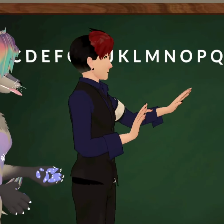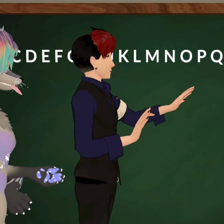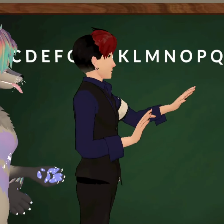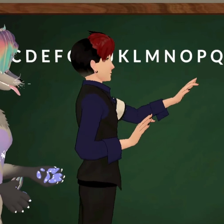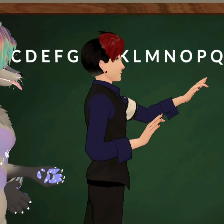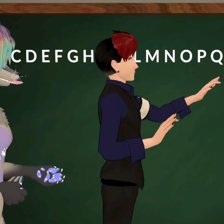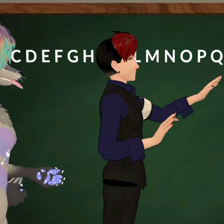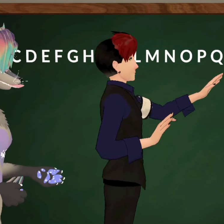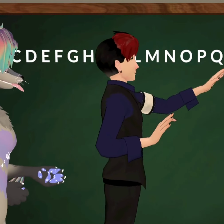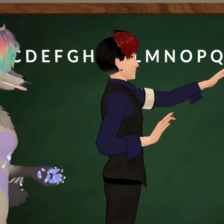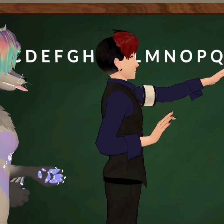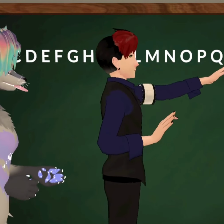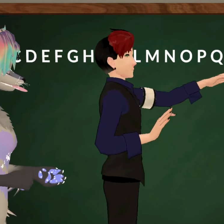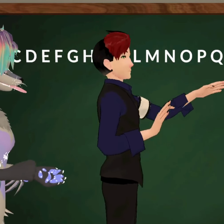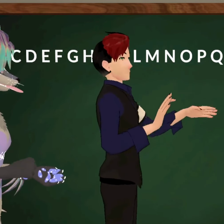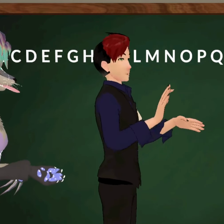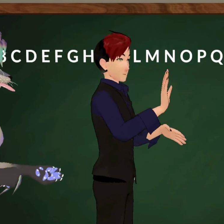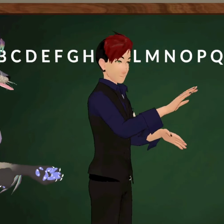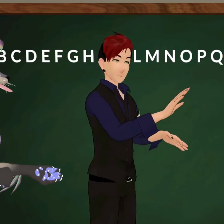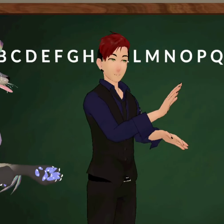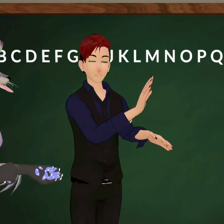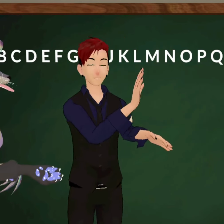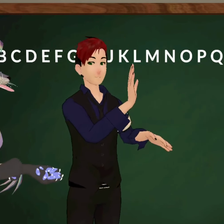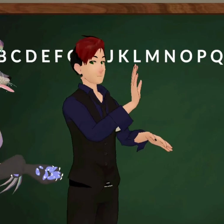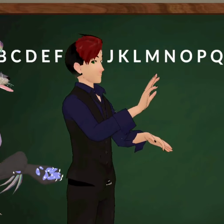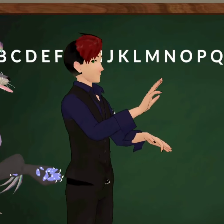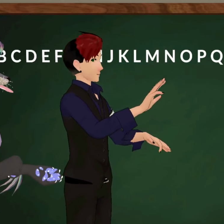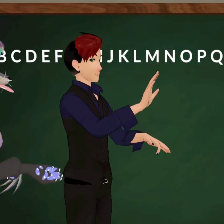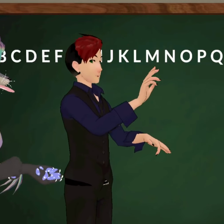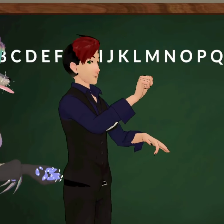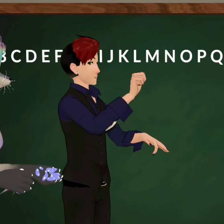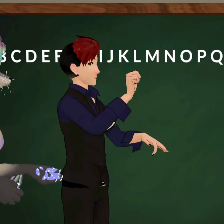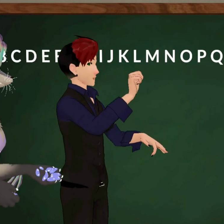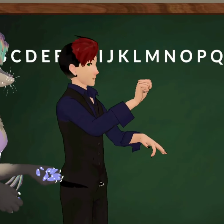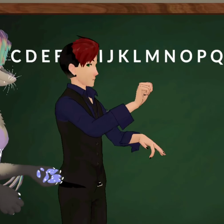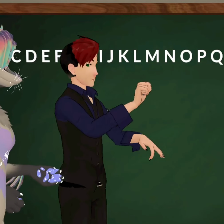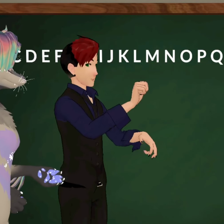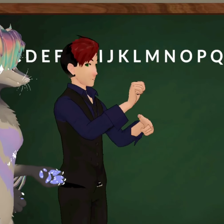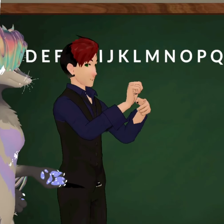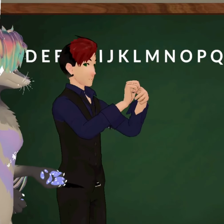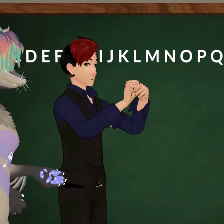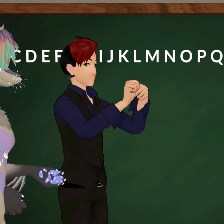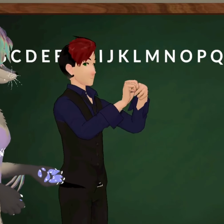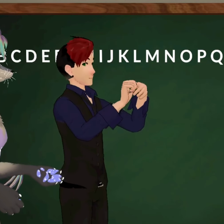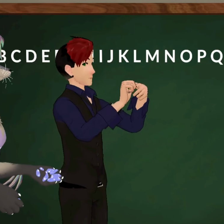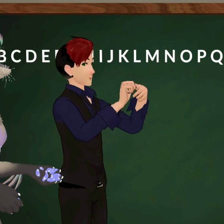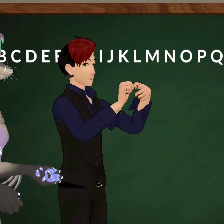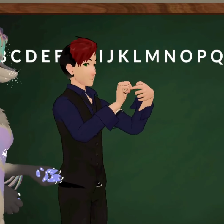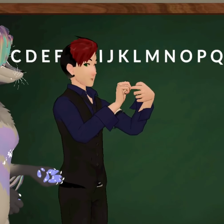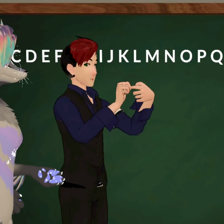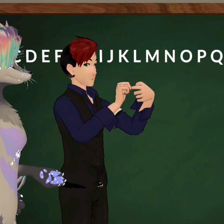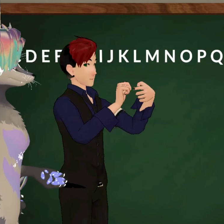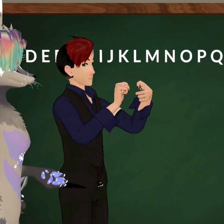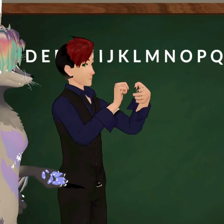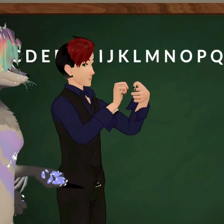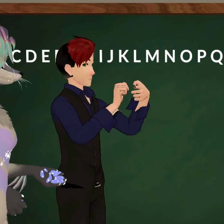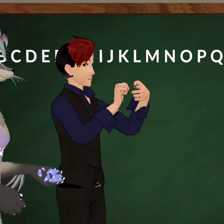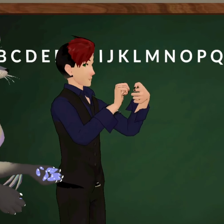Okay. So S, in real life, you would have your entire fist, and then you have your thumb in front of your